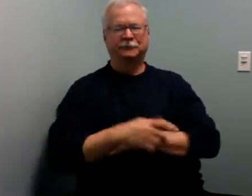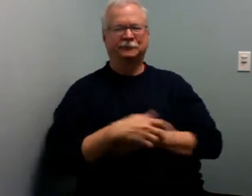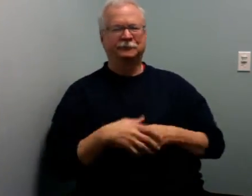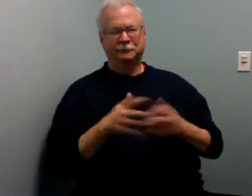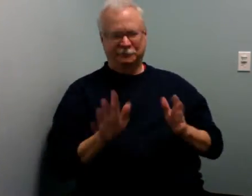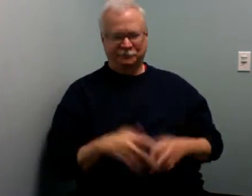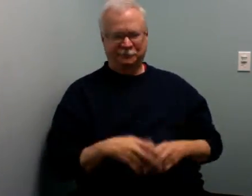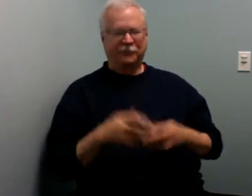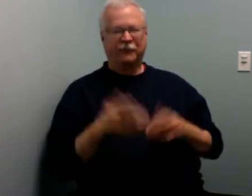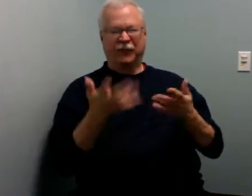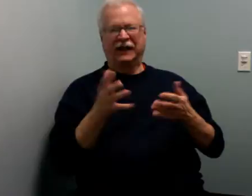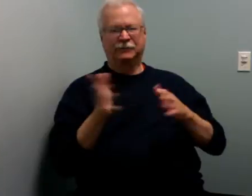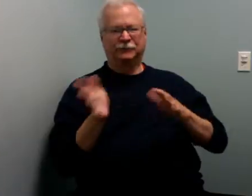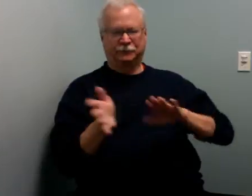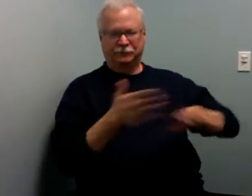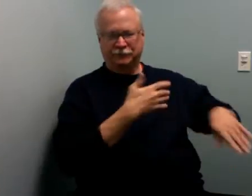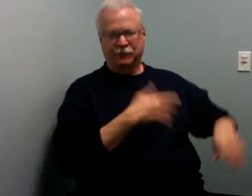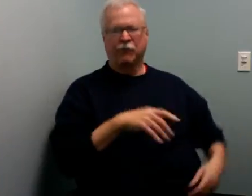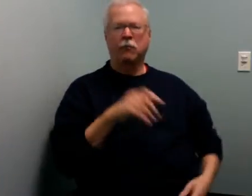I was not sports agile.